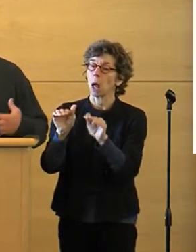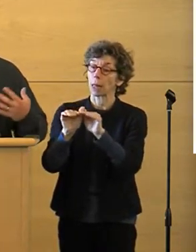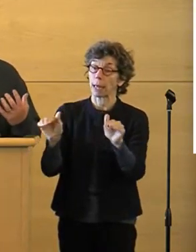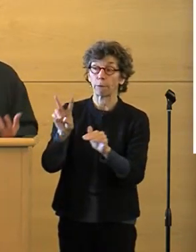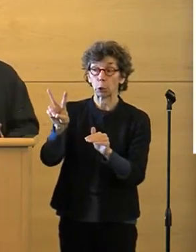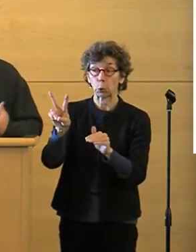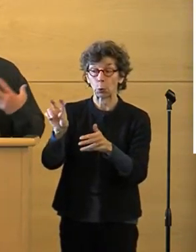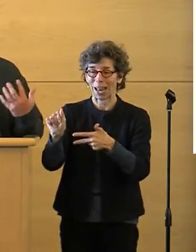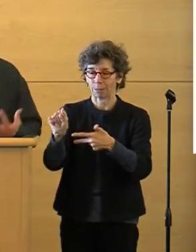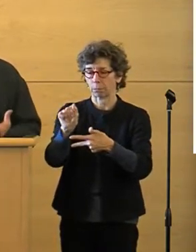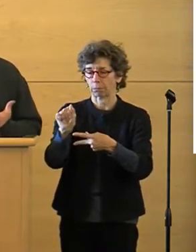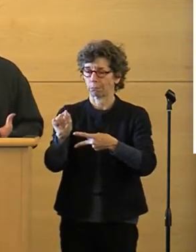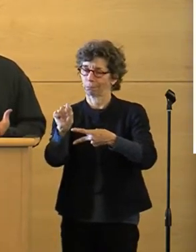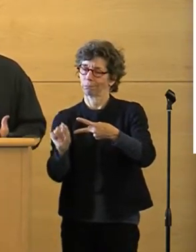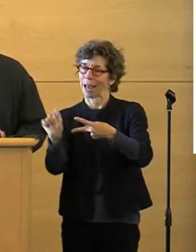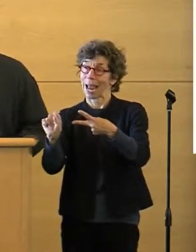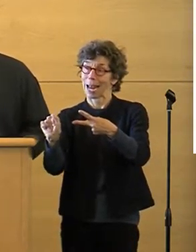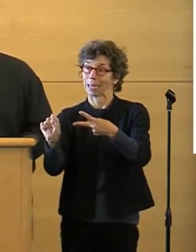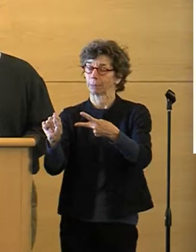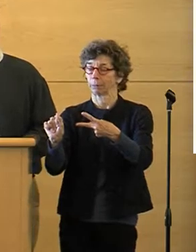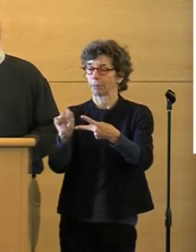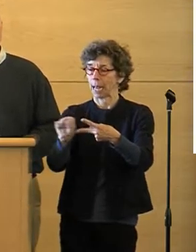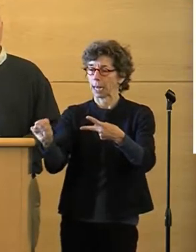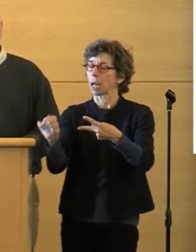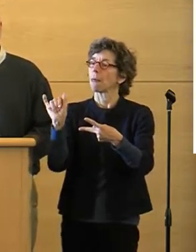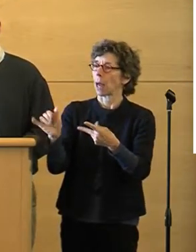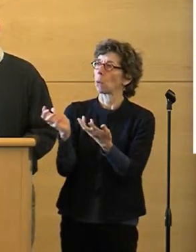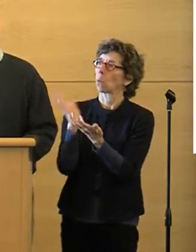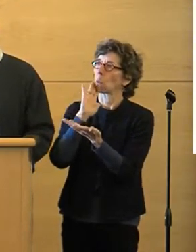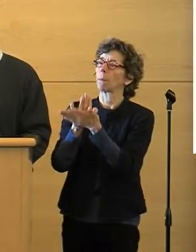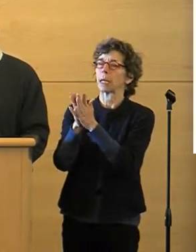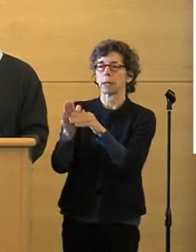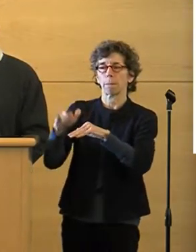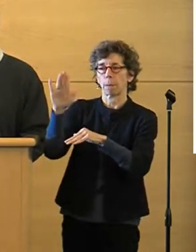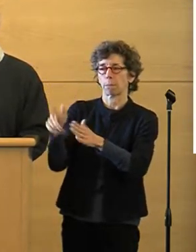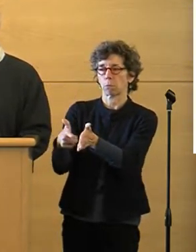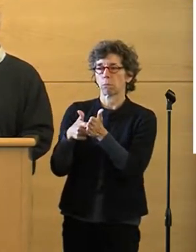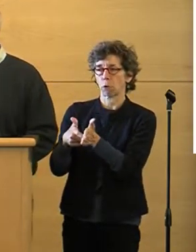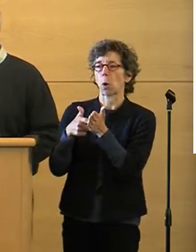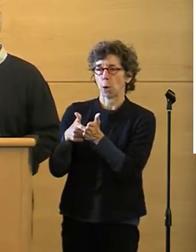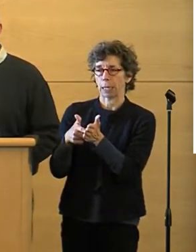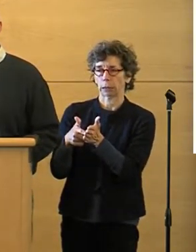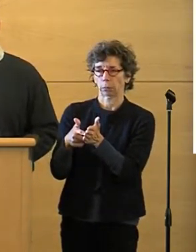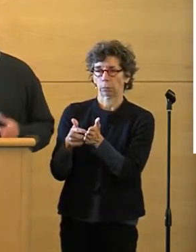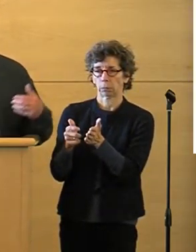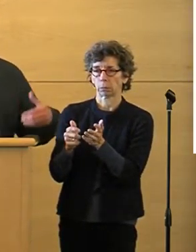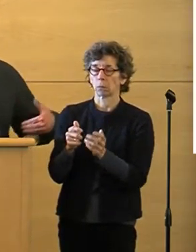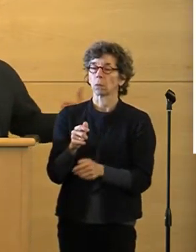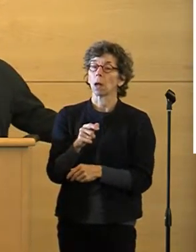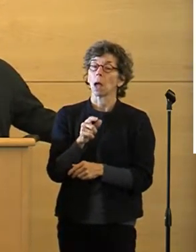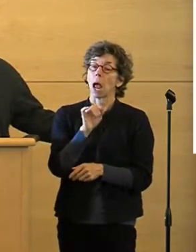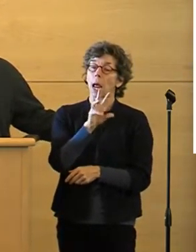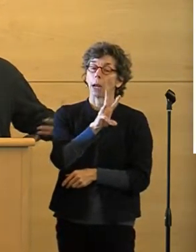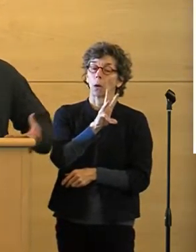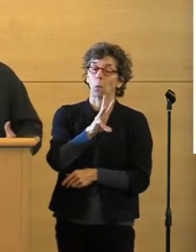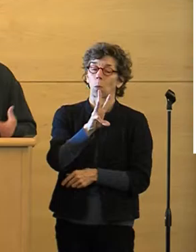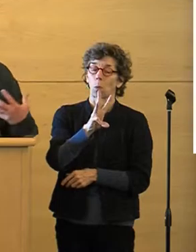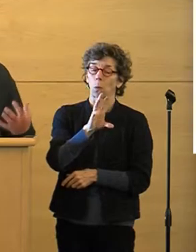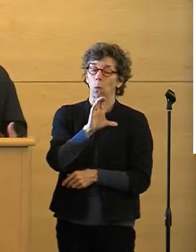on a refresh that, the latest draft of that basically adopts the Web Content